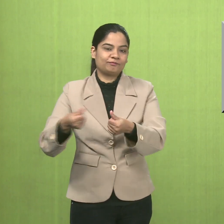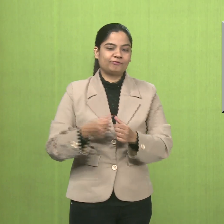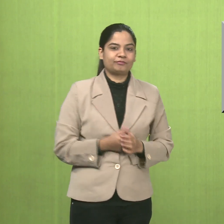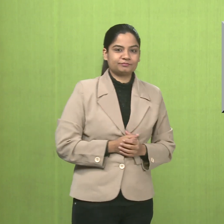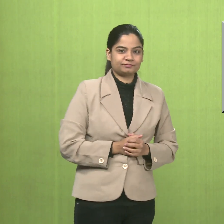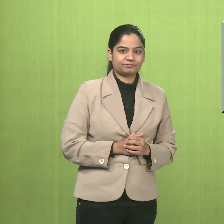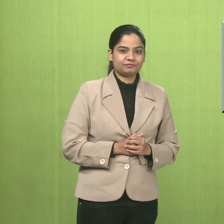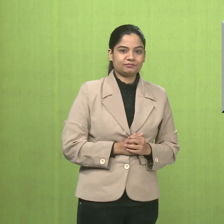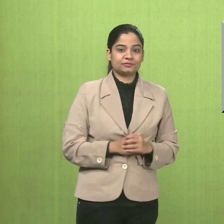providing a solution.